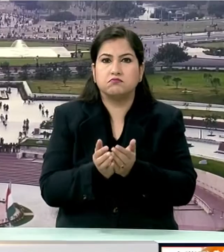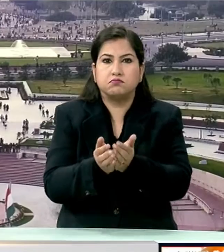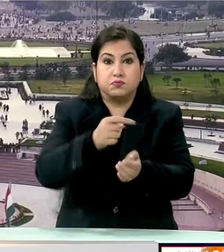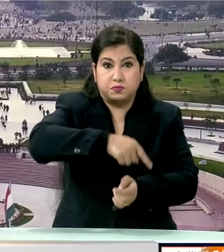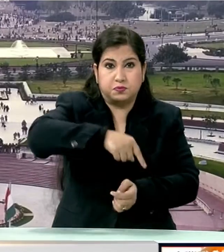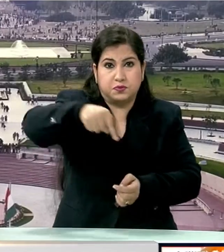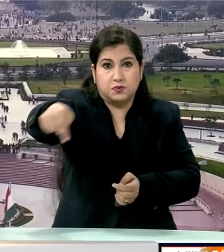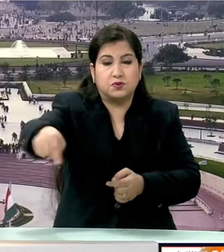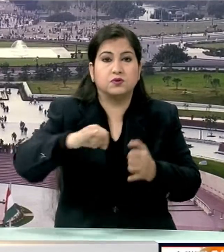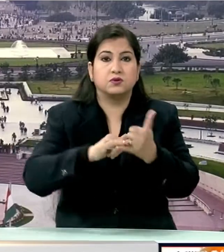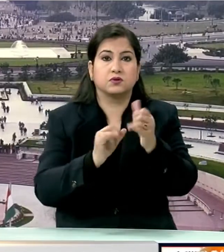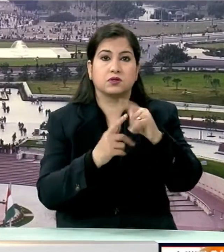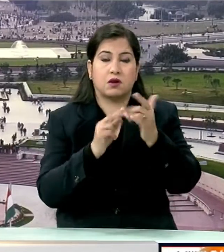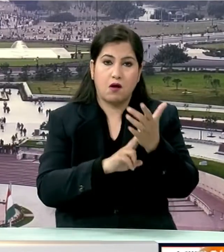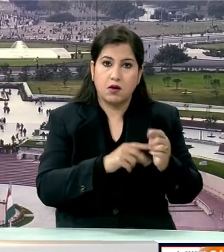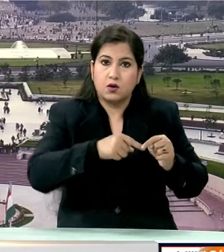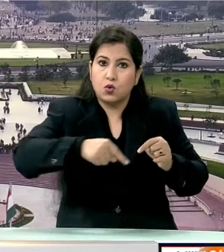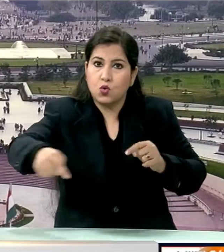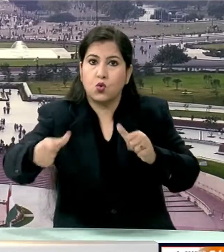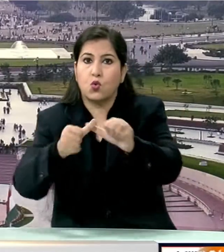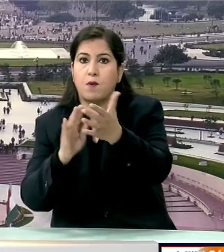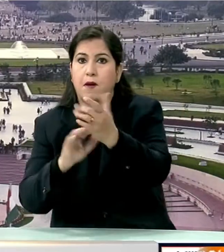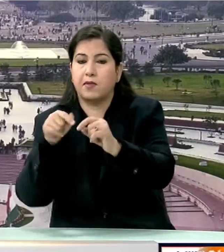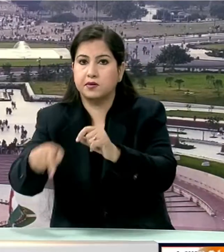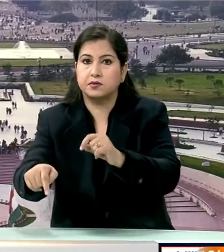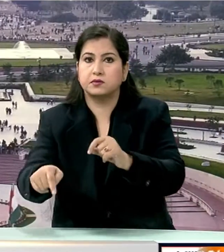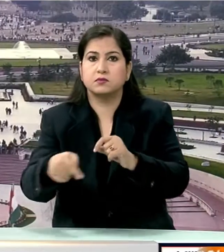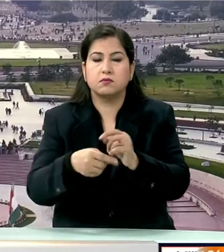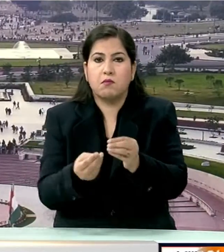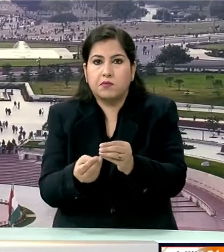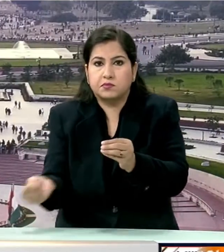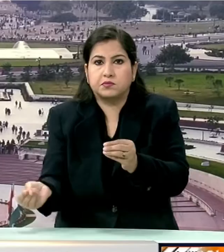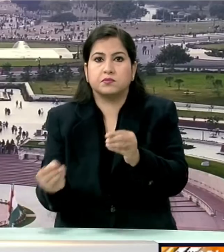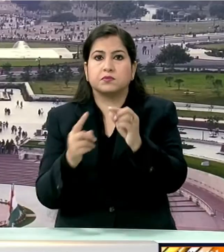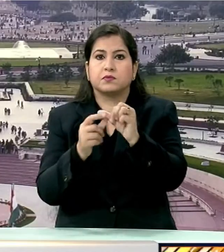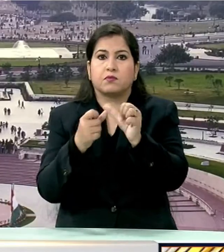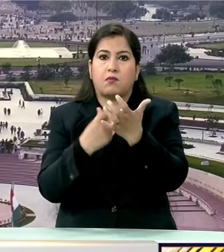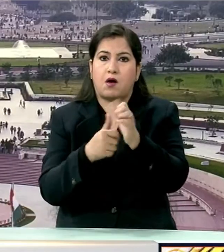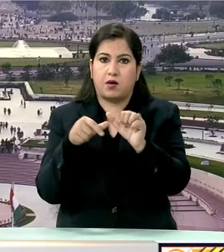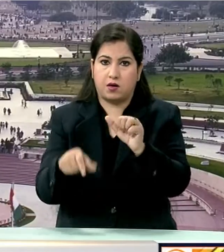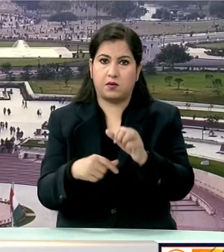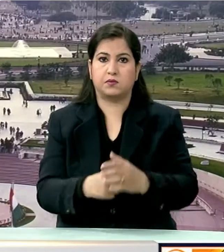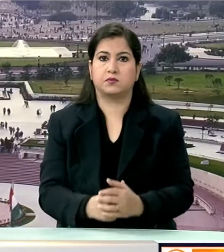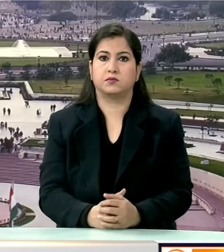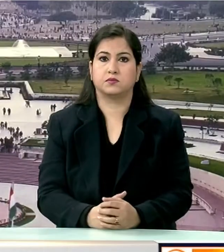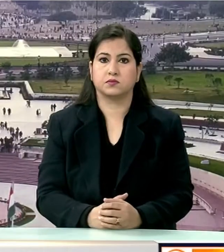the cities of Santana in Amapá state and Santarém in neighboring Pará.